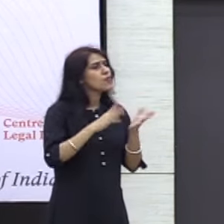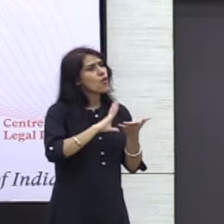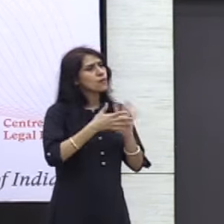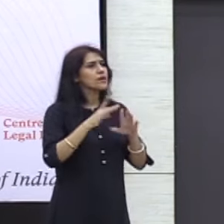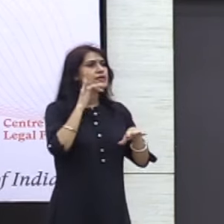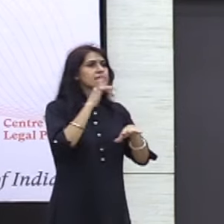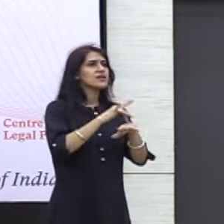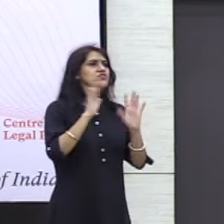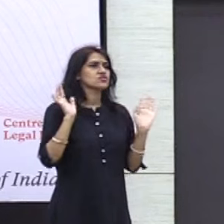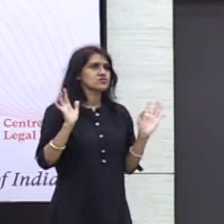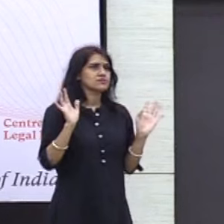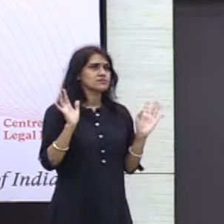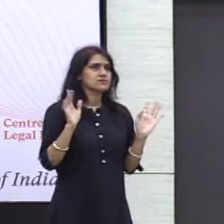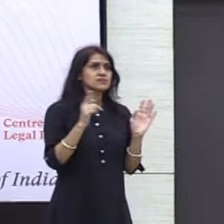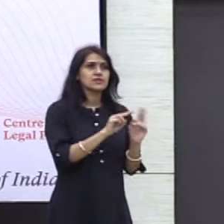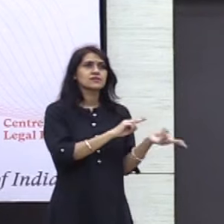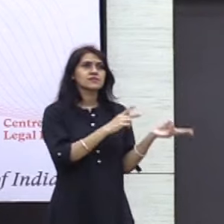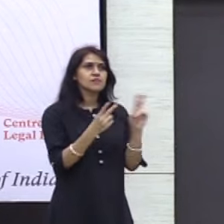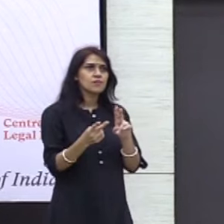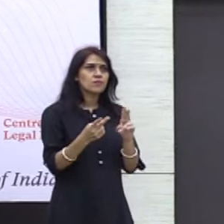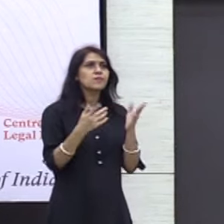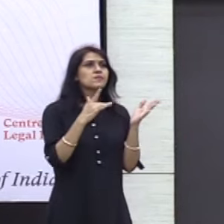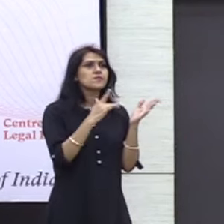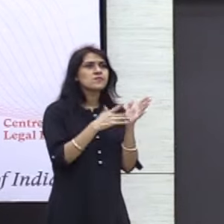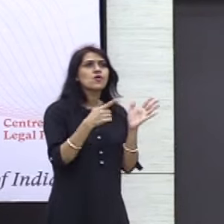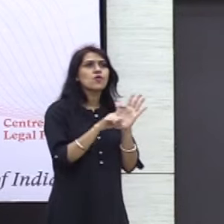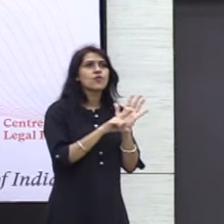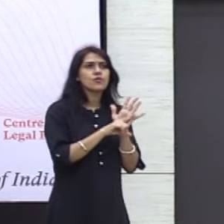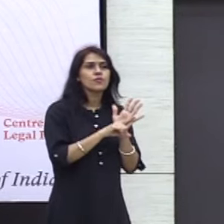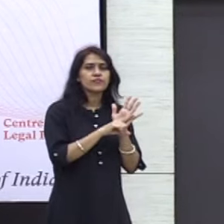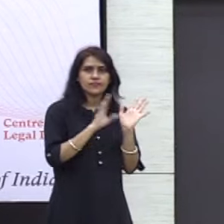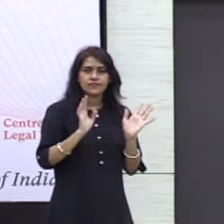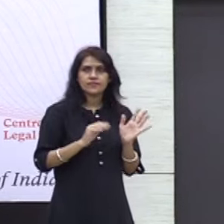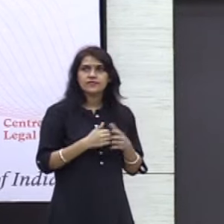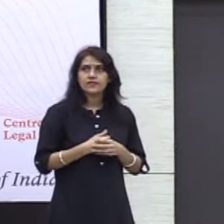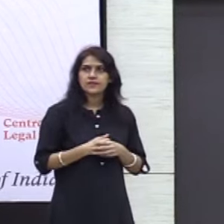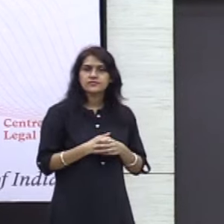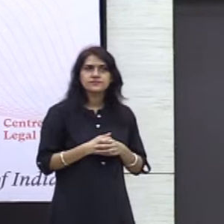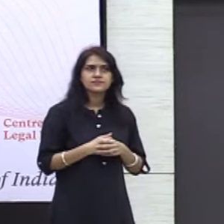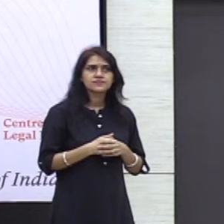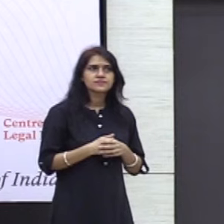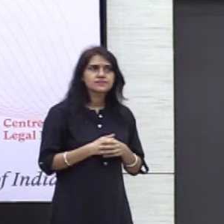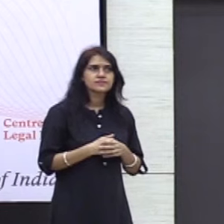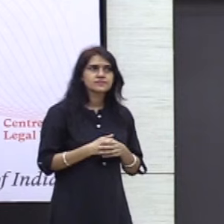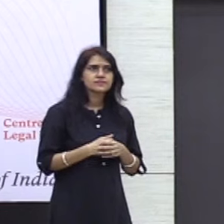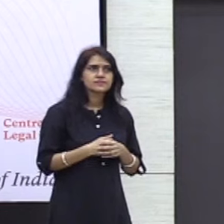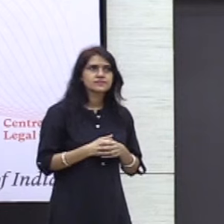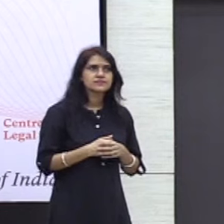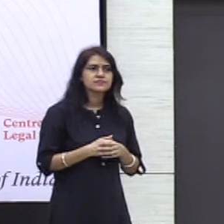in terms of the law and in terms of the procedure, right?